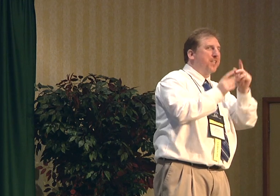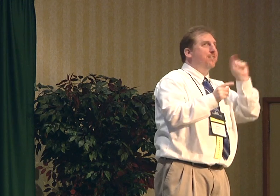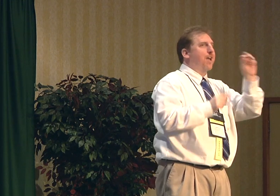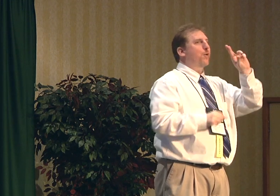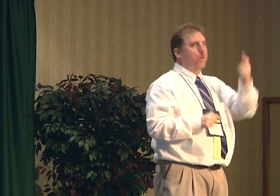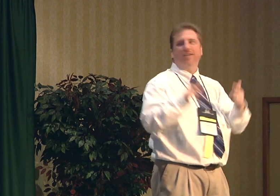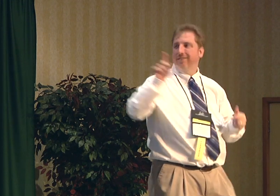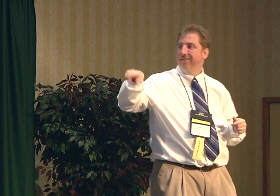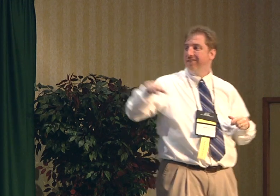on